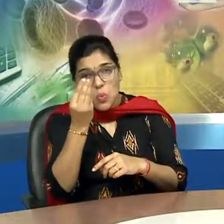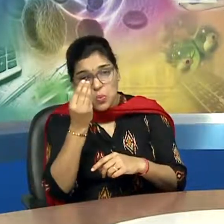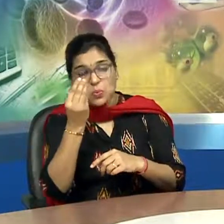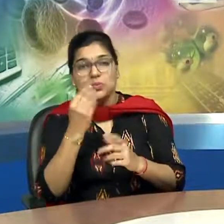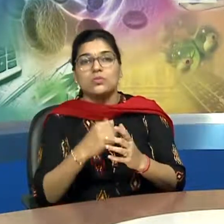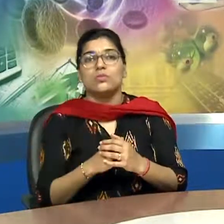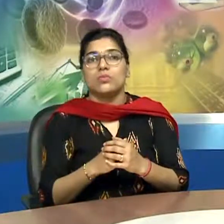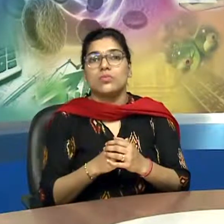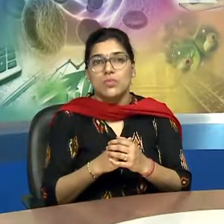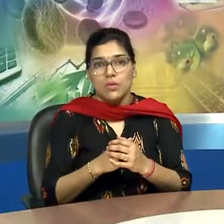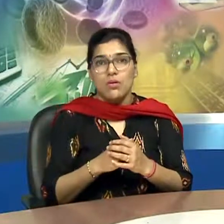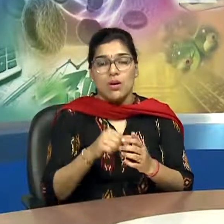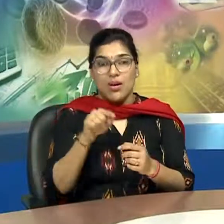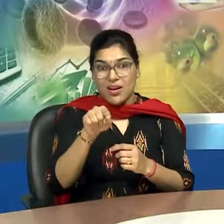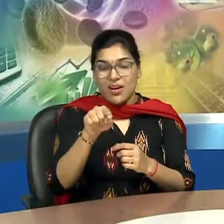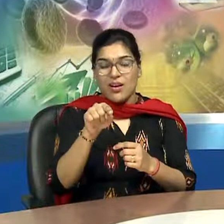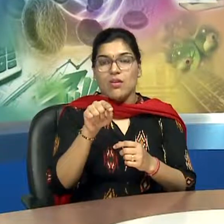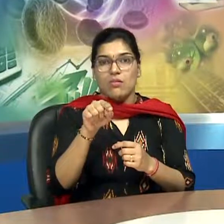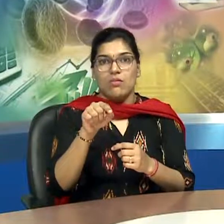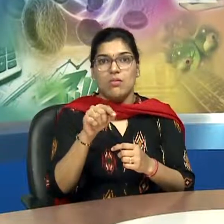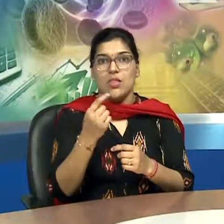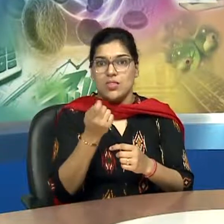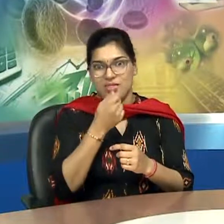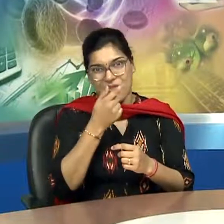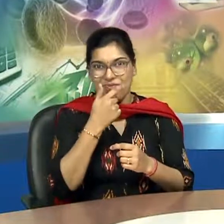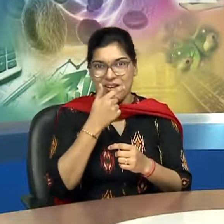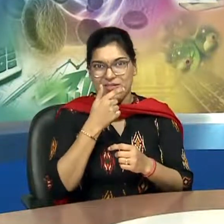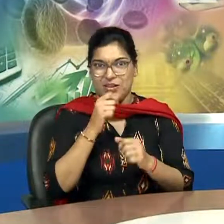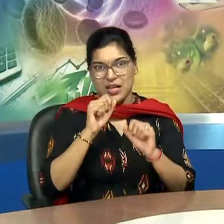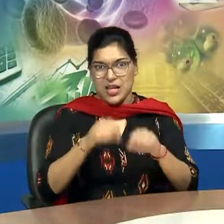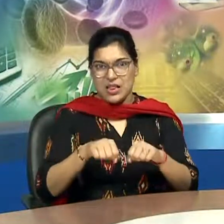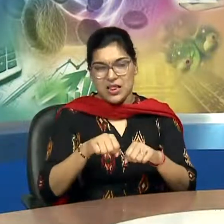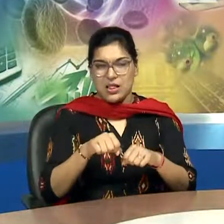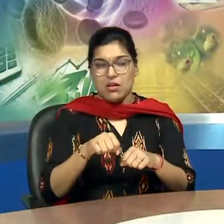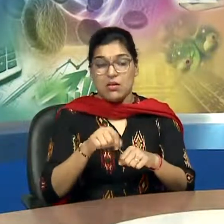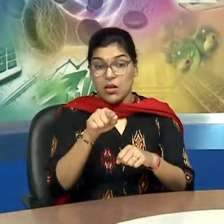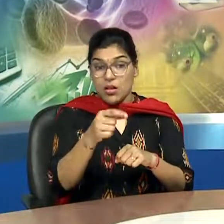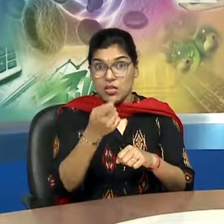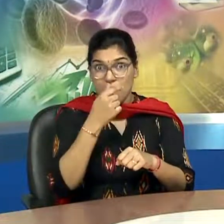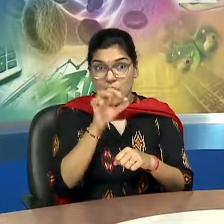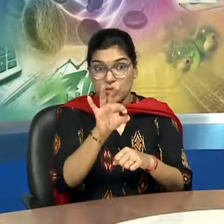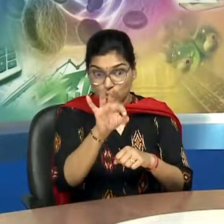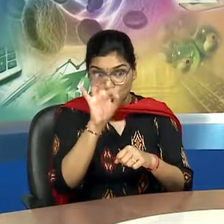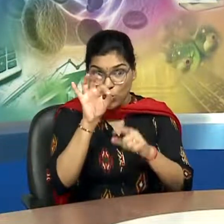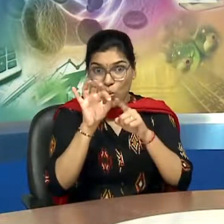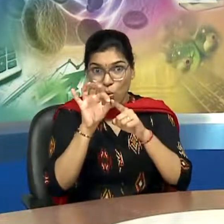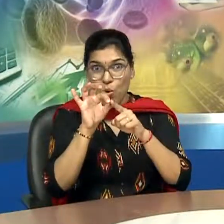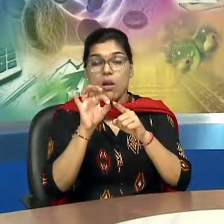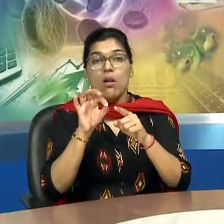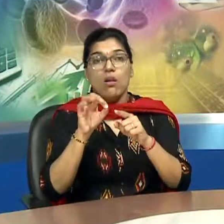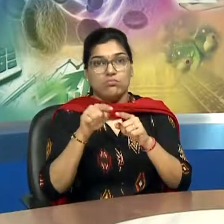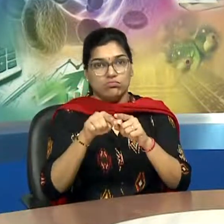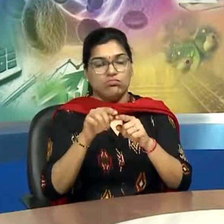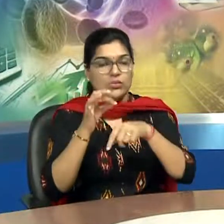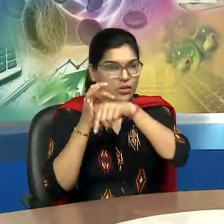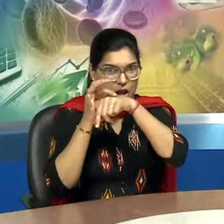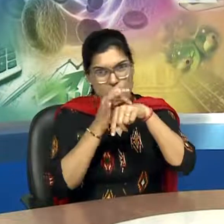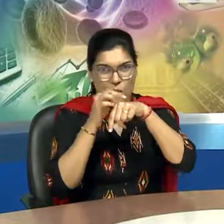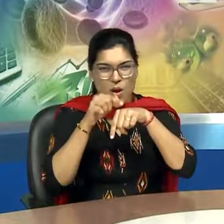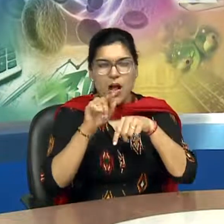who use, or they might be tempted at some point in their life to use